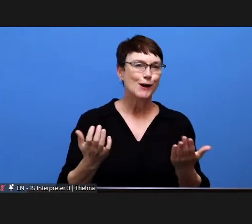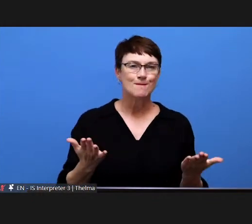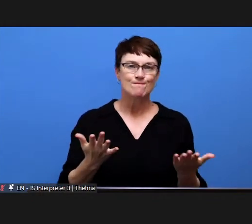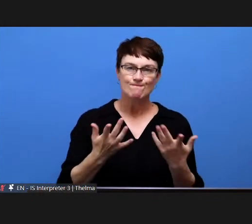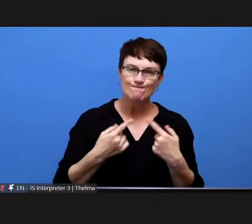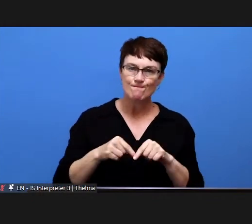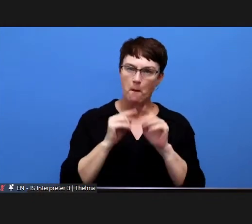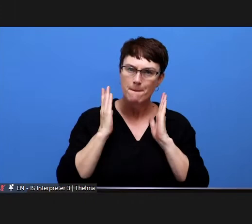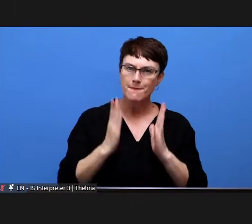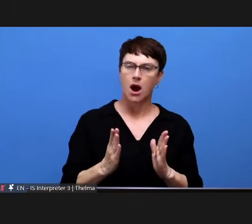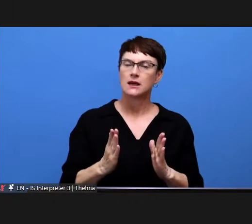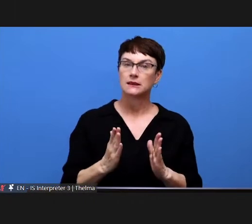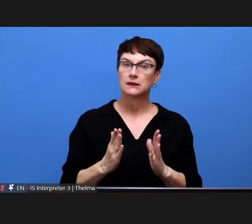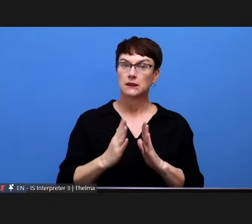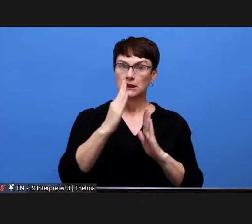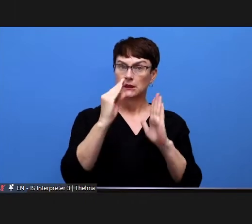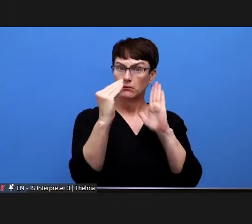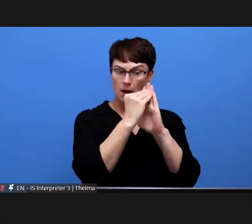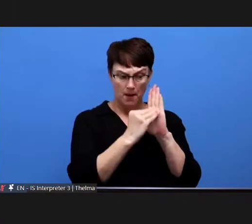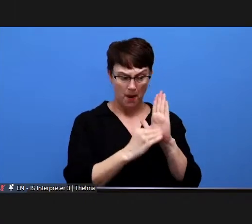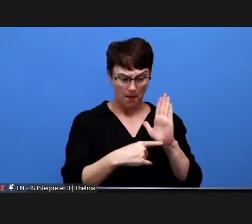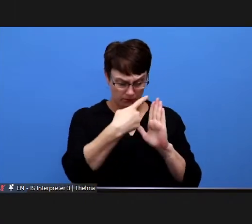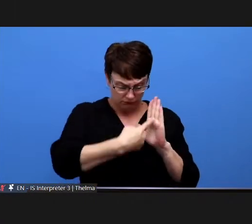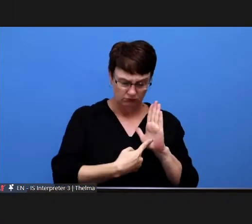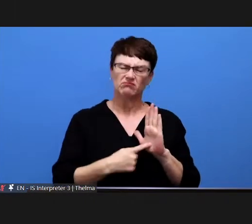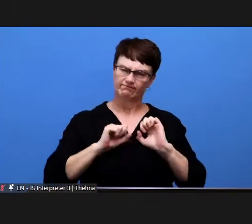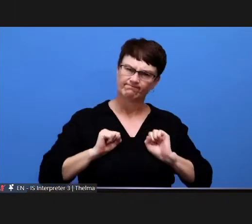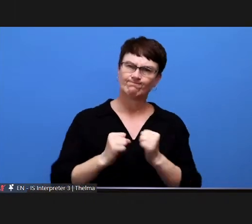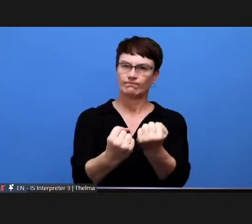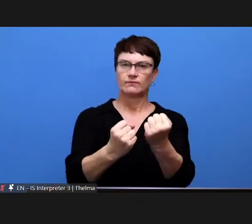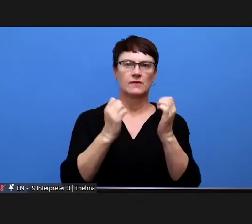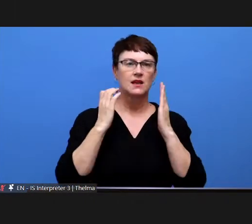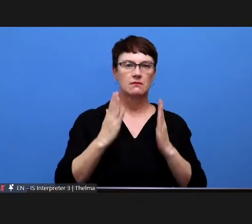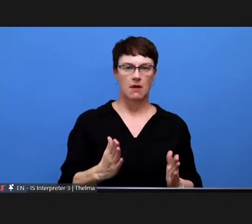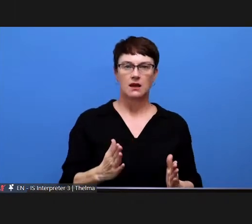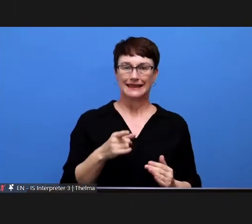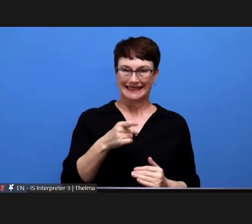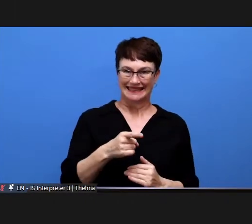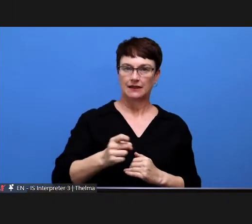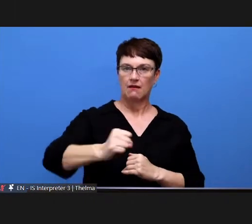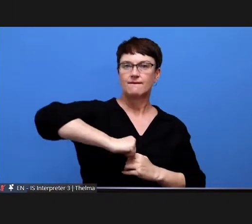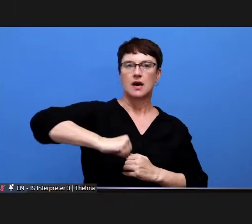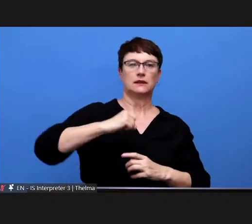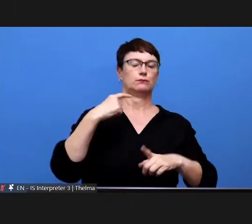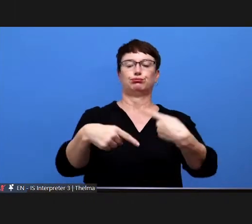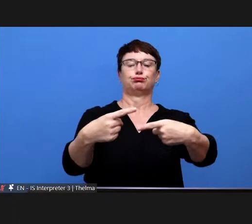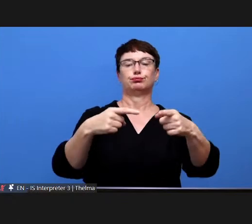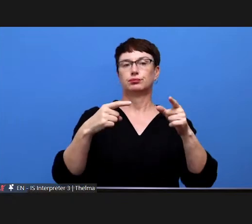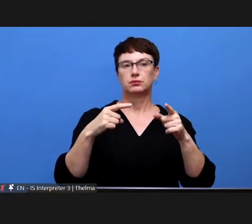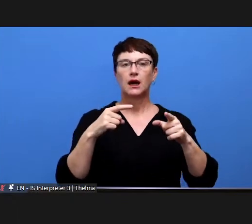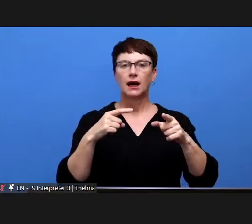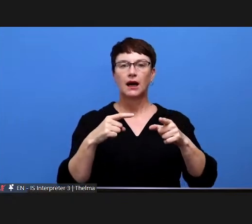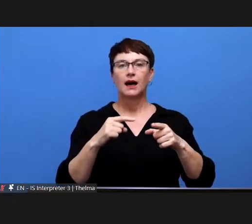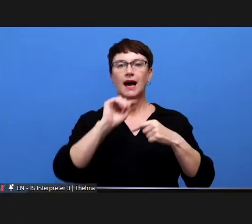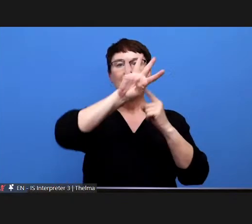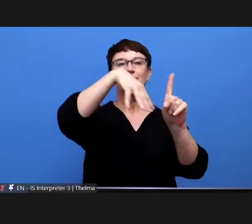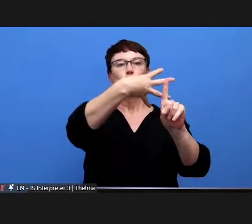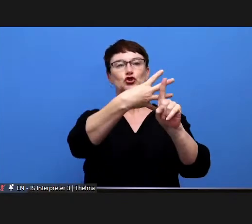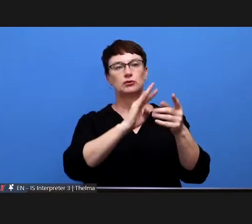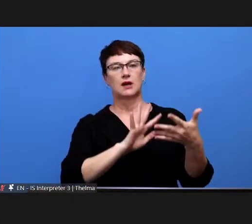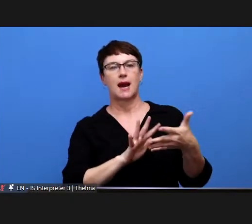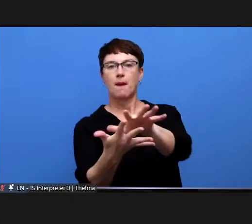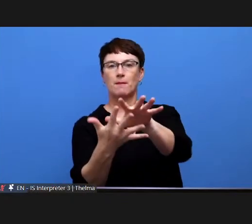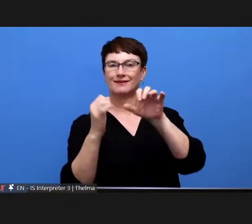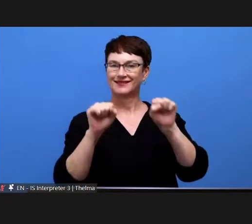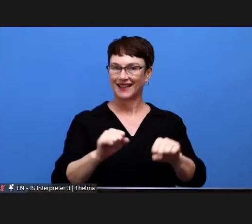accelerating the implementation of SDGs. Thank you, sir. Thank you very much. I just take two more interventions. I know there's a lot of hands. I think 1